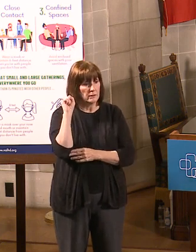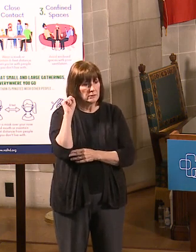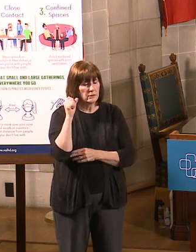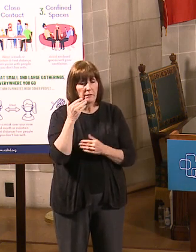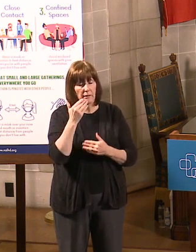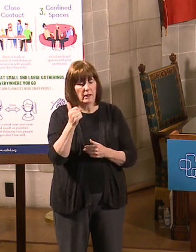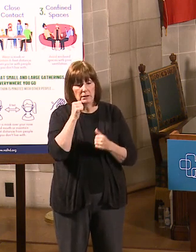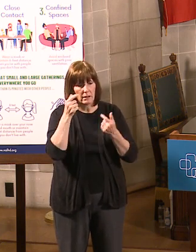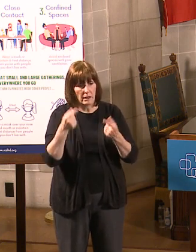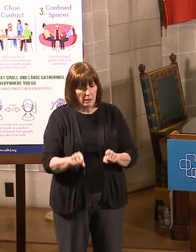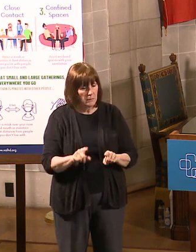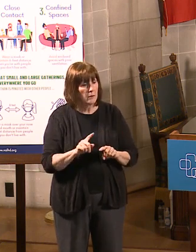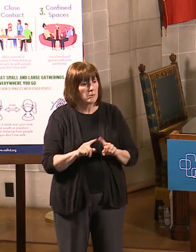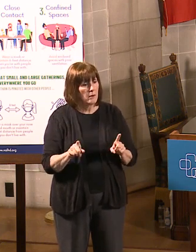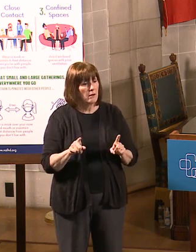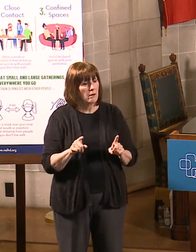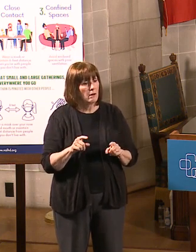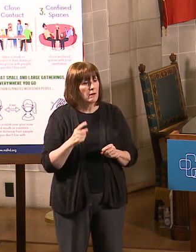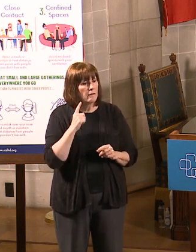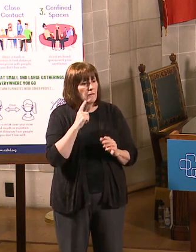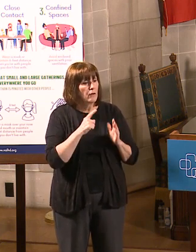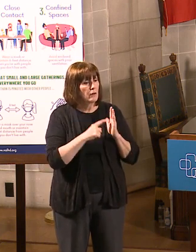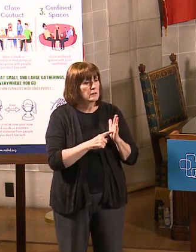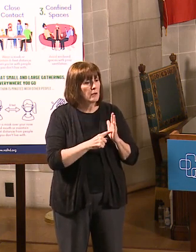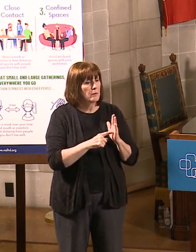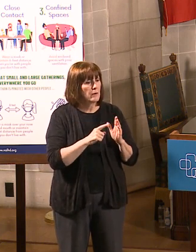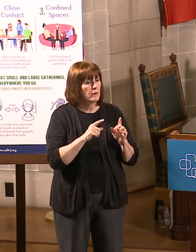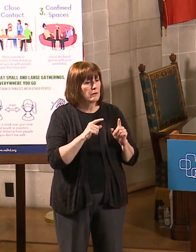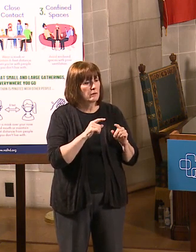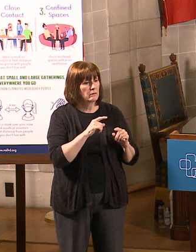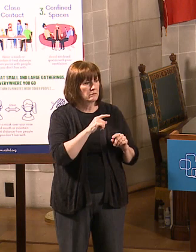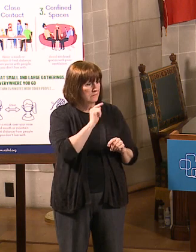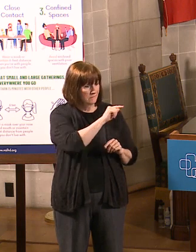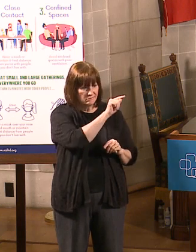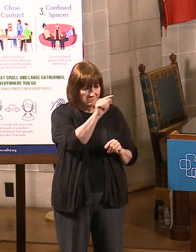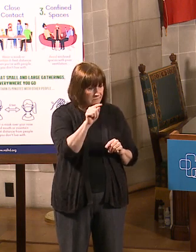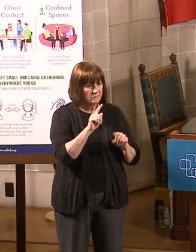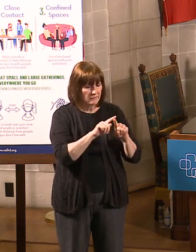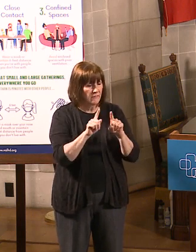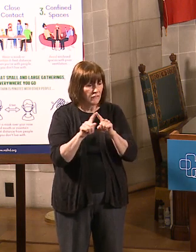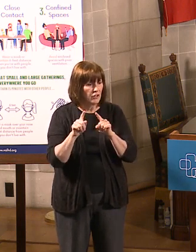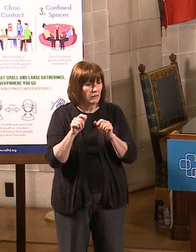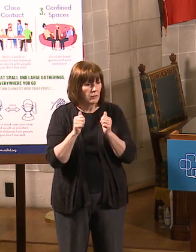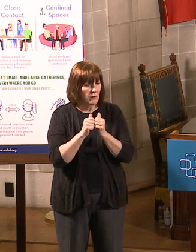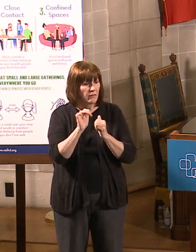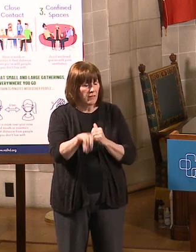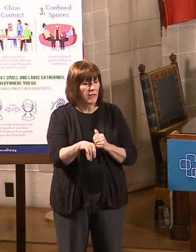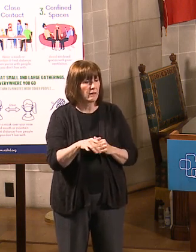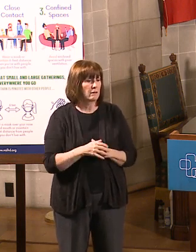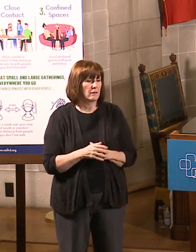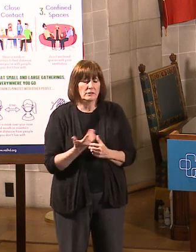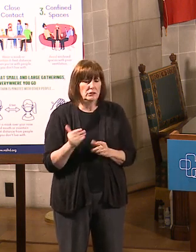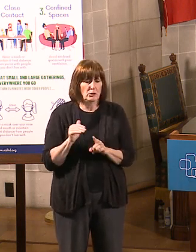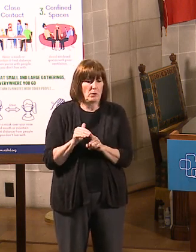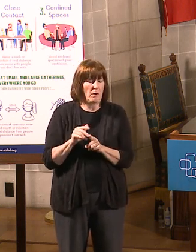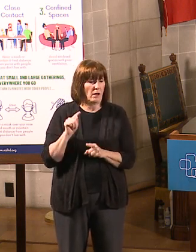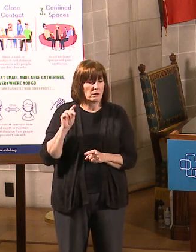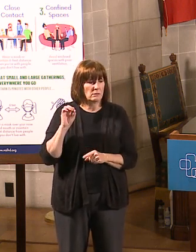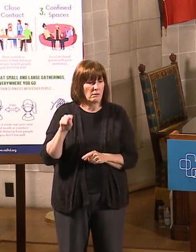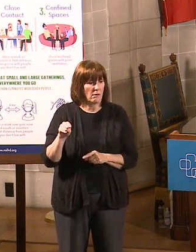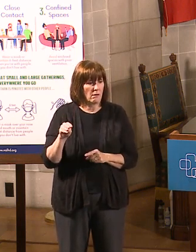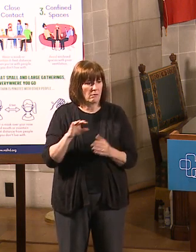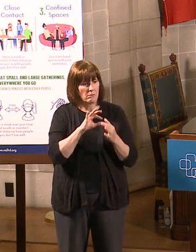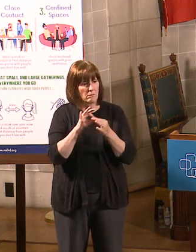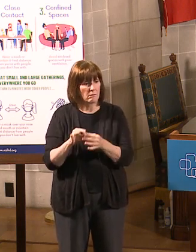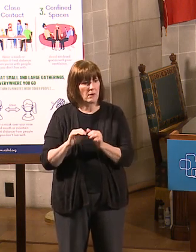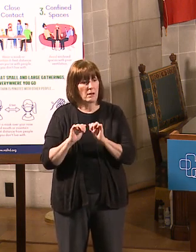happen. But I think there's plenty of examples along those lines as well. And again, just remind Tom that with regard to